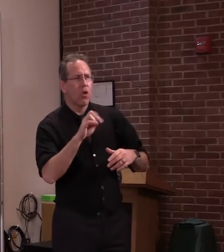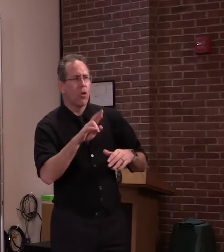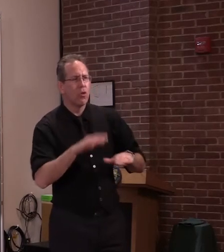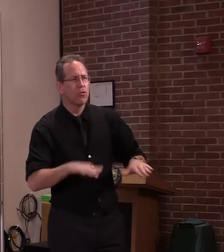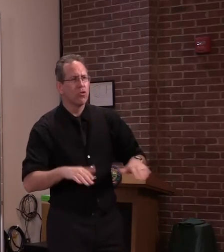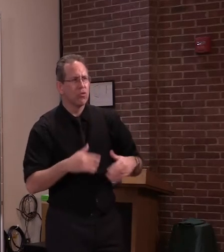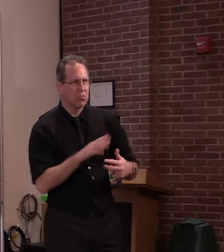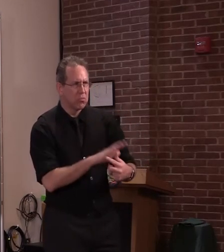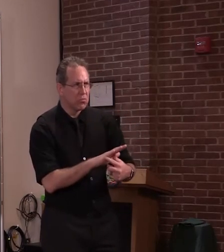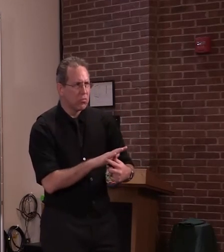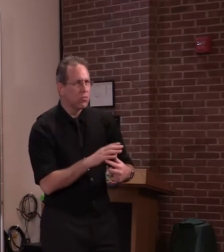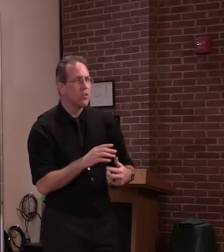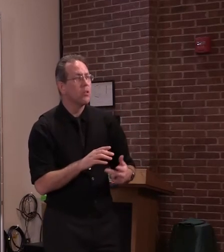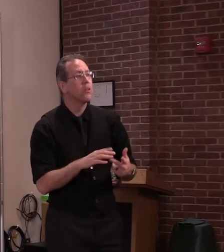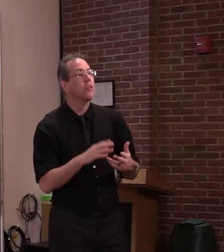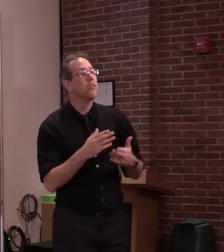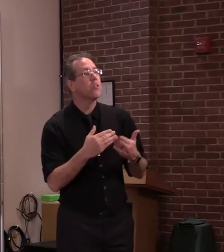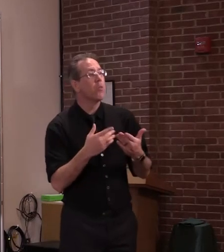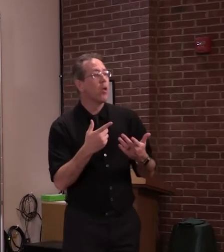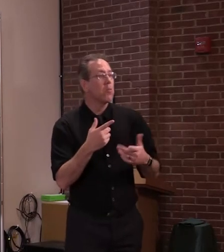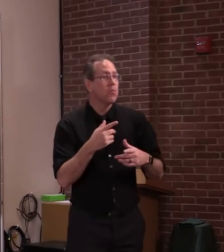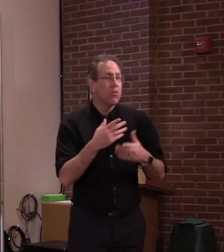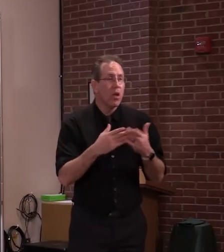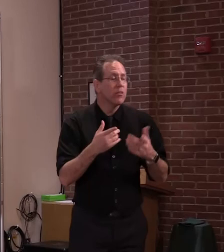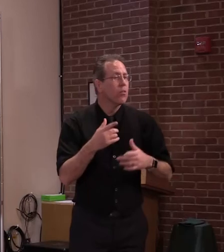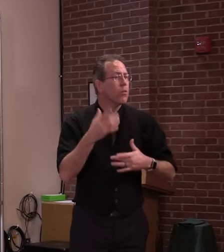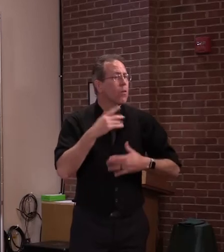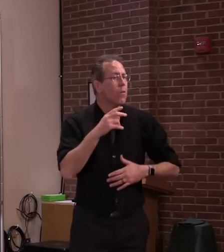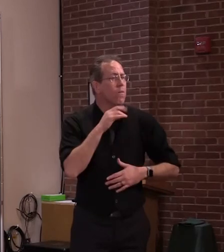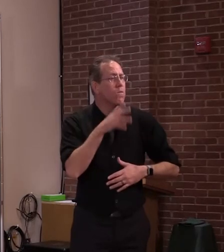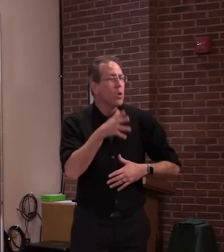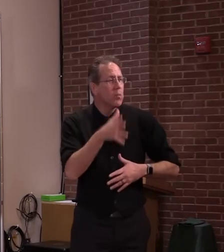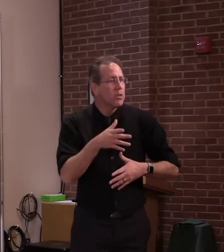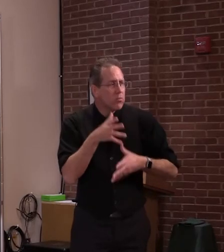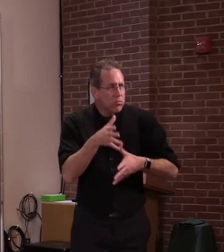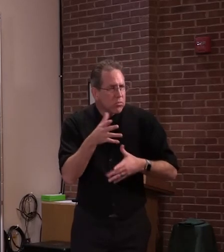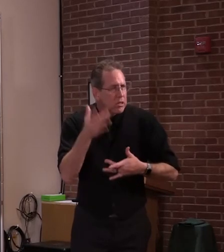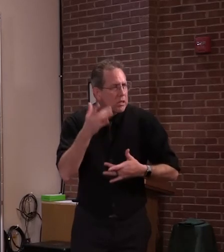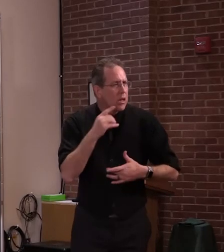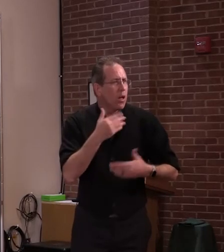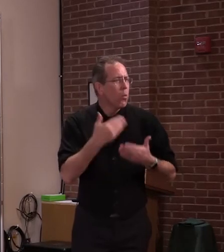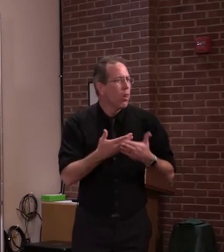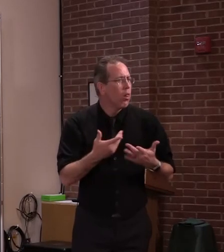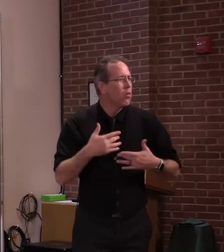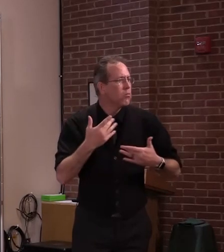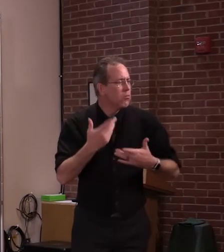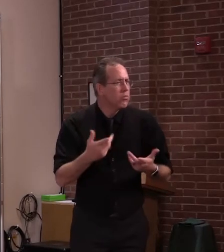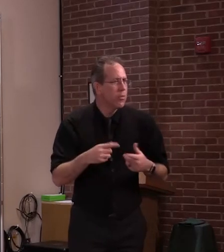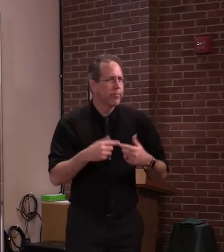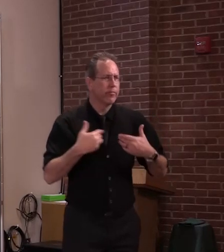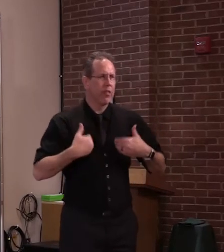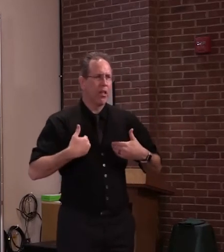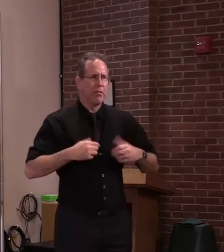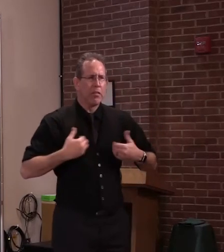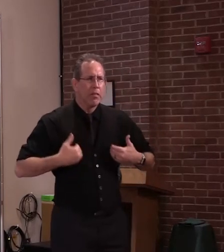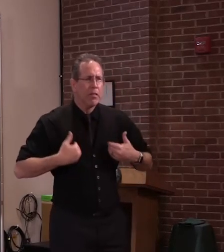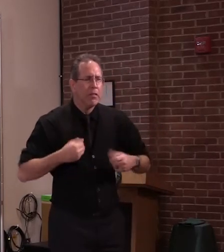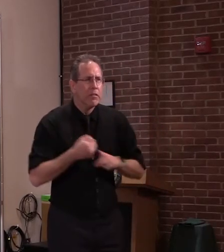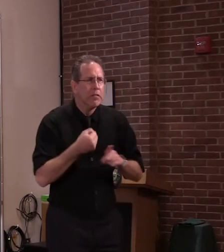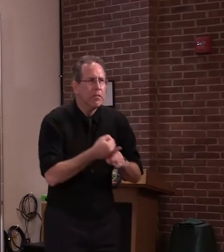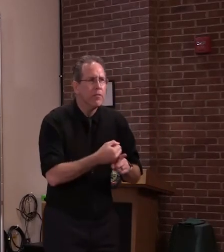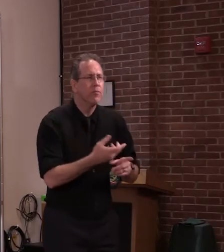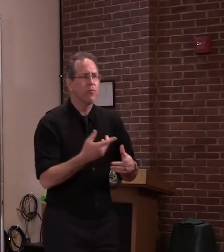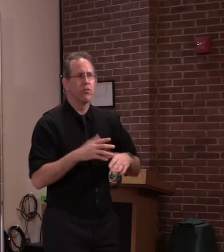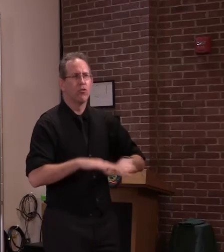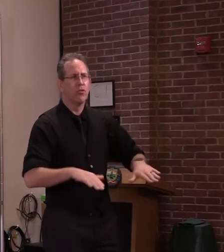some vomiting and some dehydration as well. And really it can look, when people say COVID can look like anything, it really can